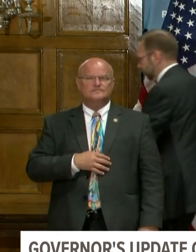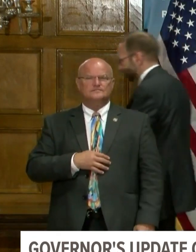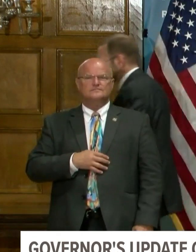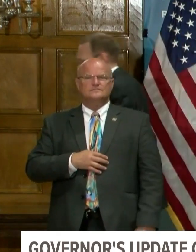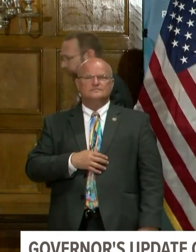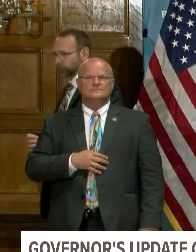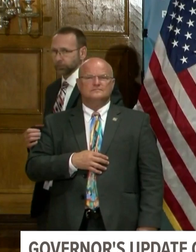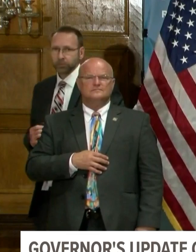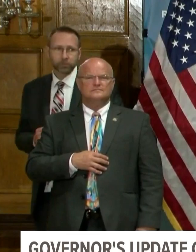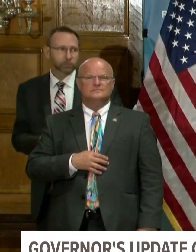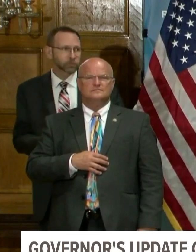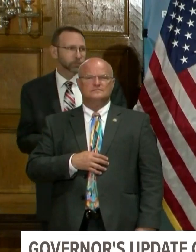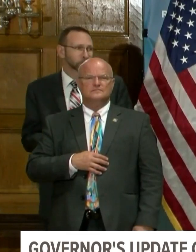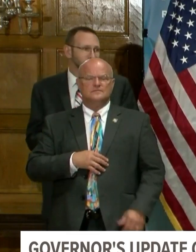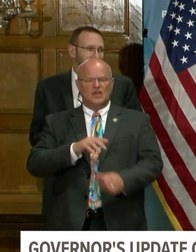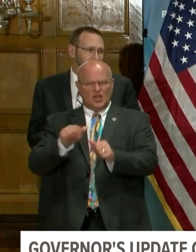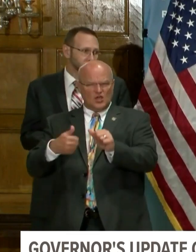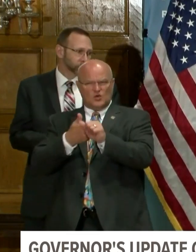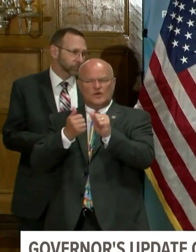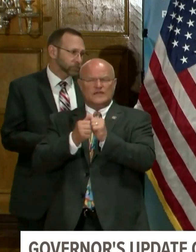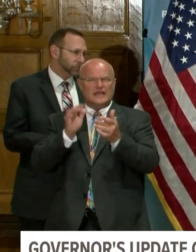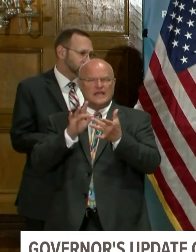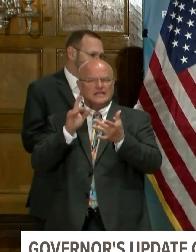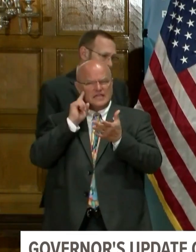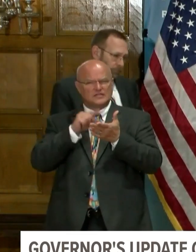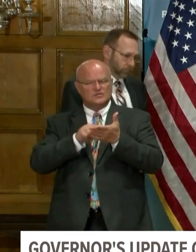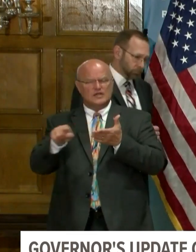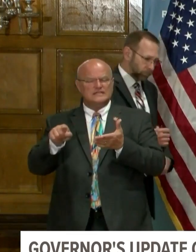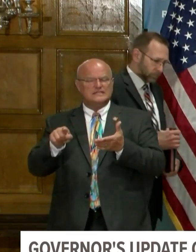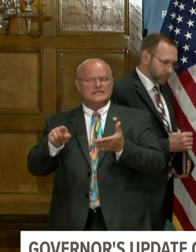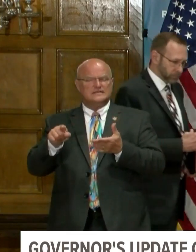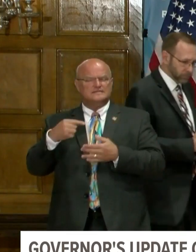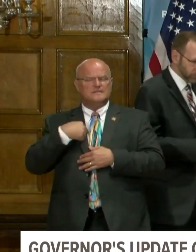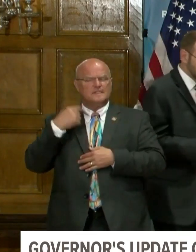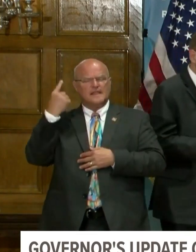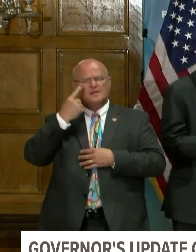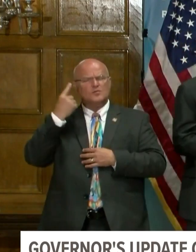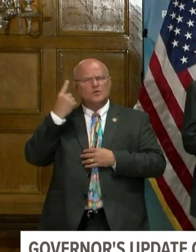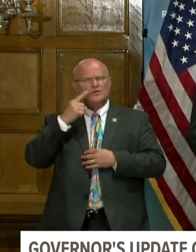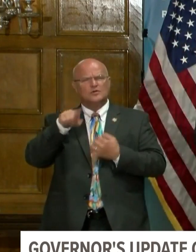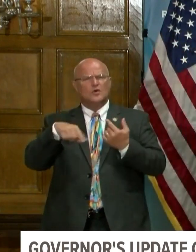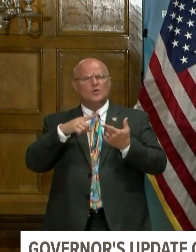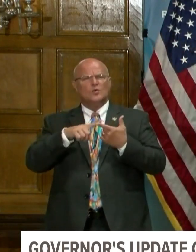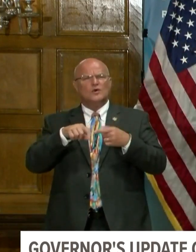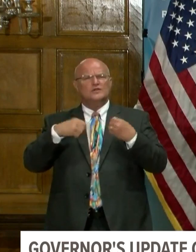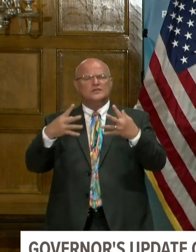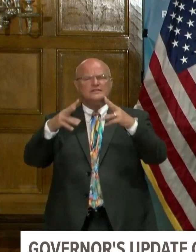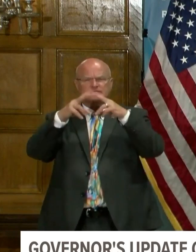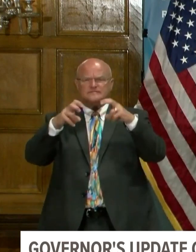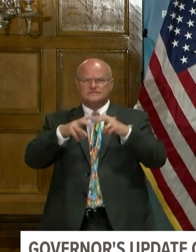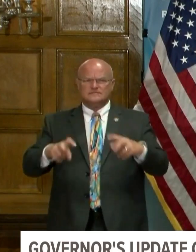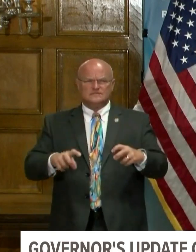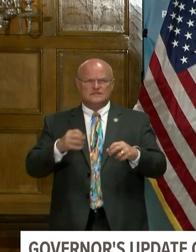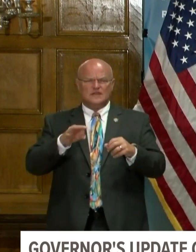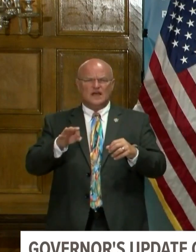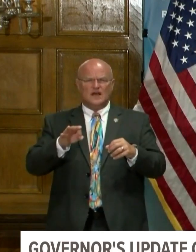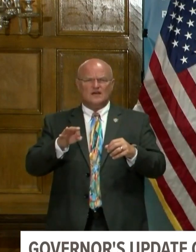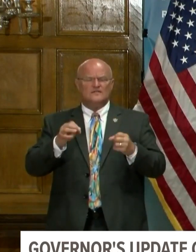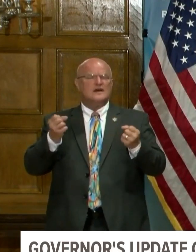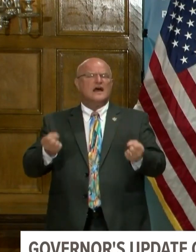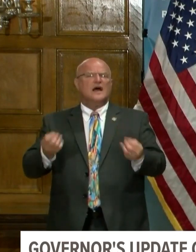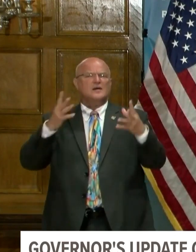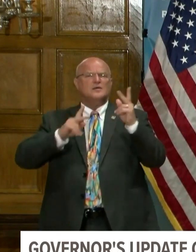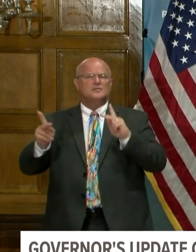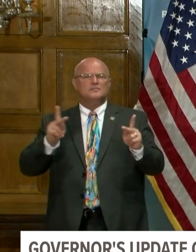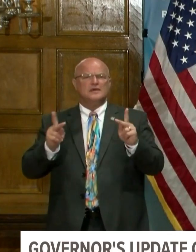Dr. Smith, just a quick follow-up on that contact tracing. I'm wondering, when you're giving the breakdown of, say, the amount of